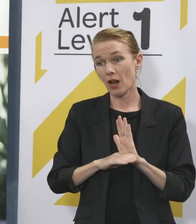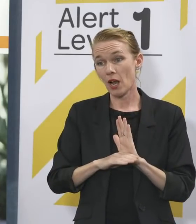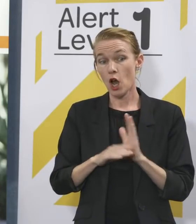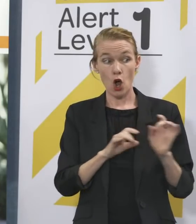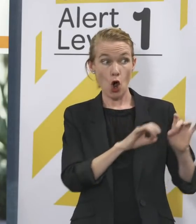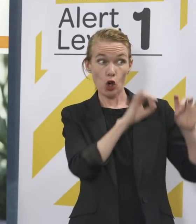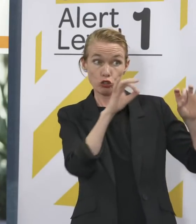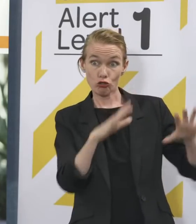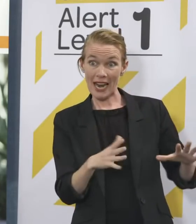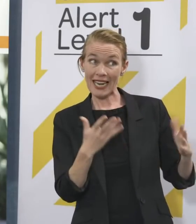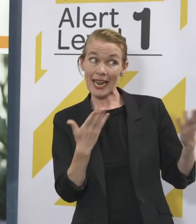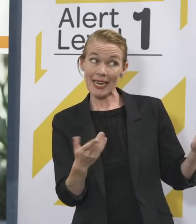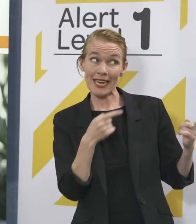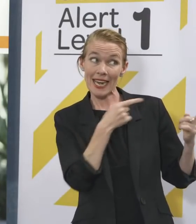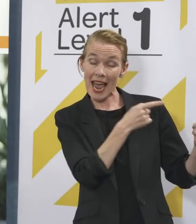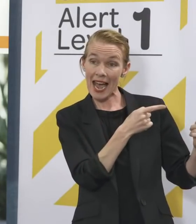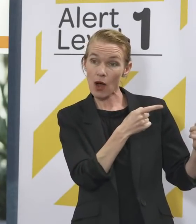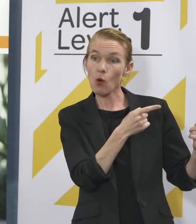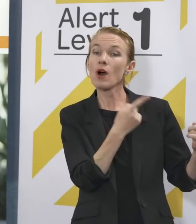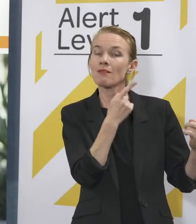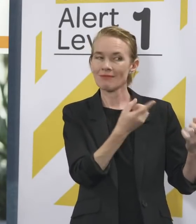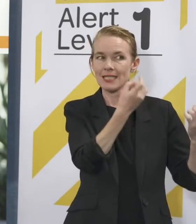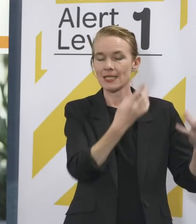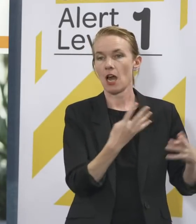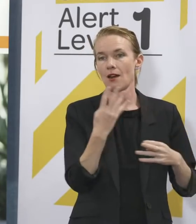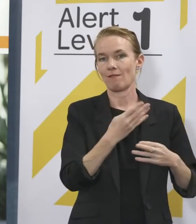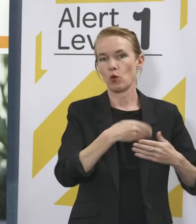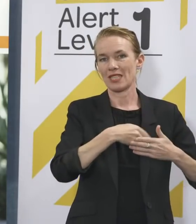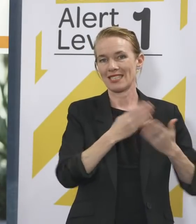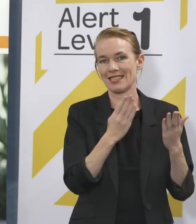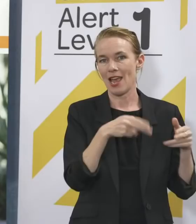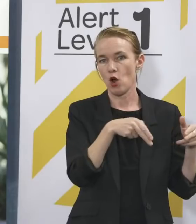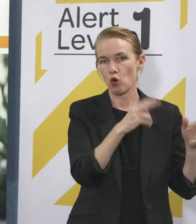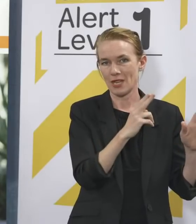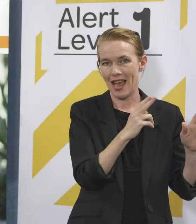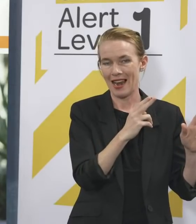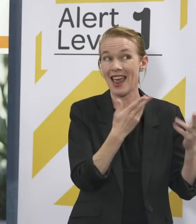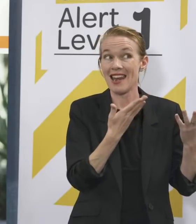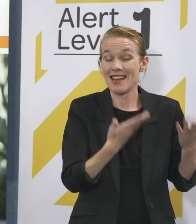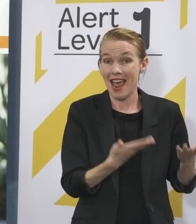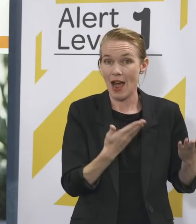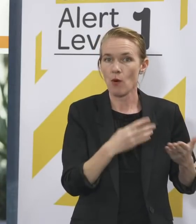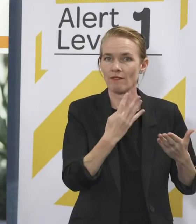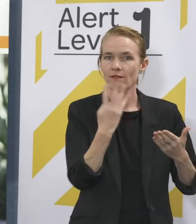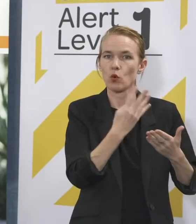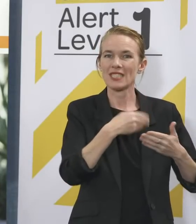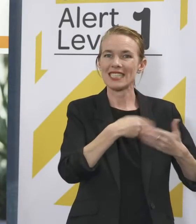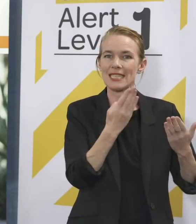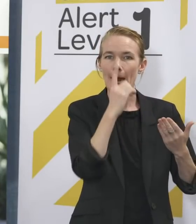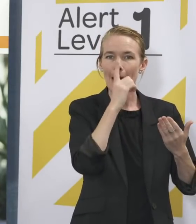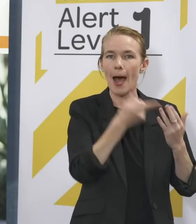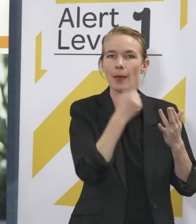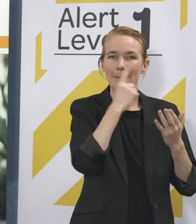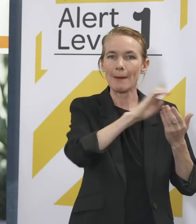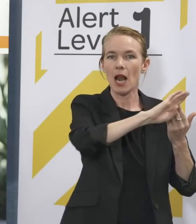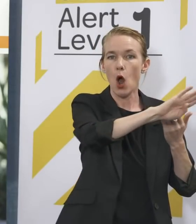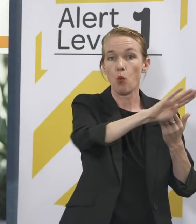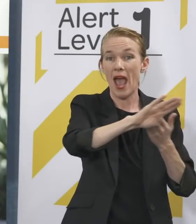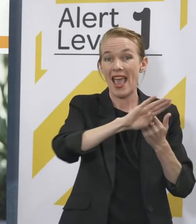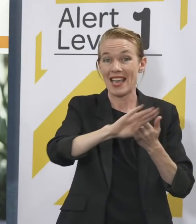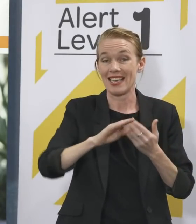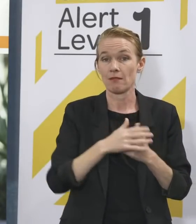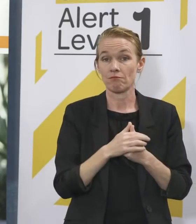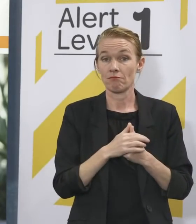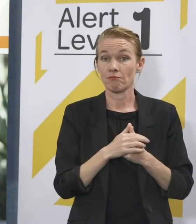now starting to, has the 14 days managed isolation. It's now starting to look at whether in fact they start testing people at